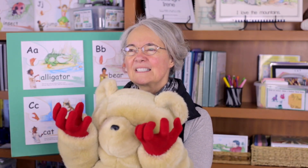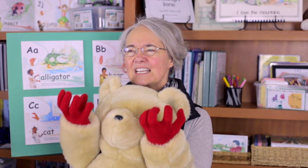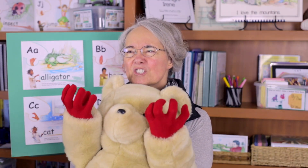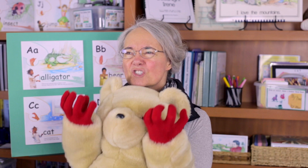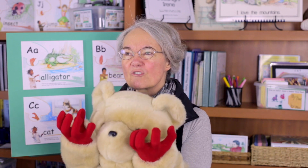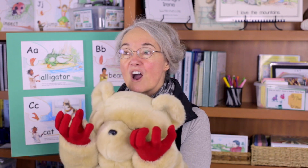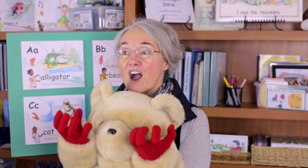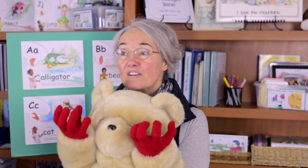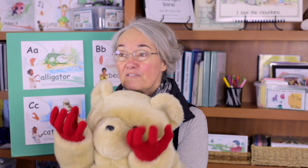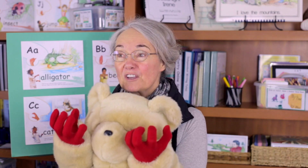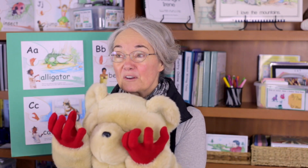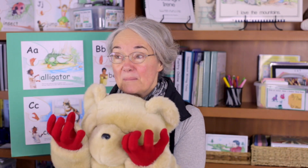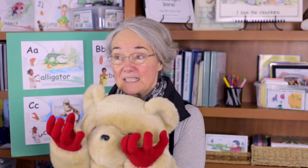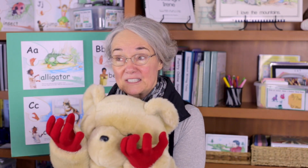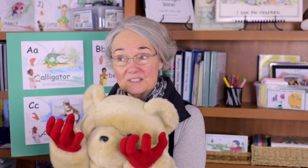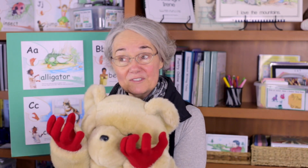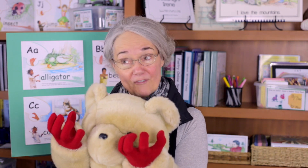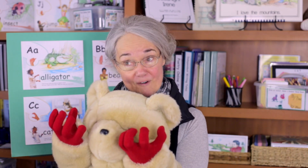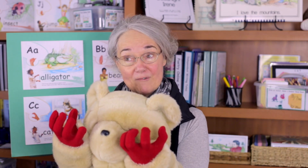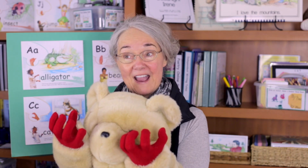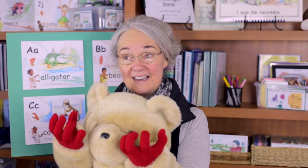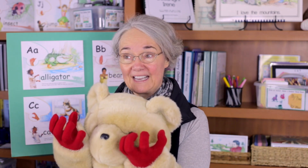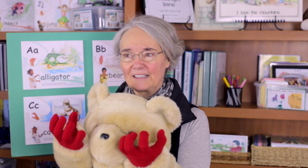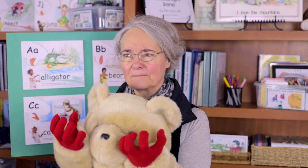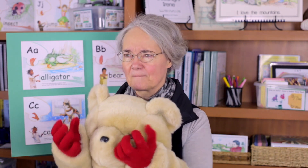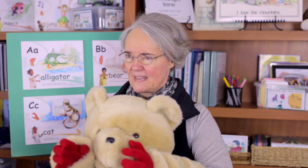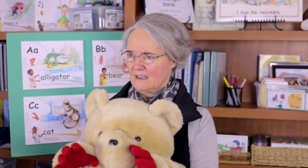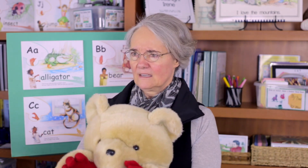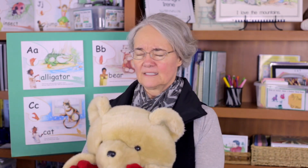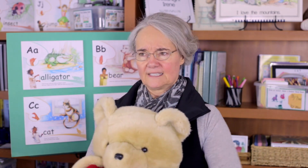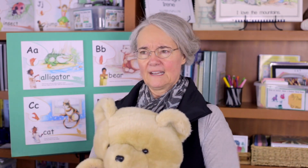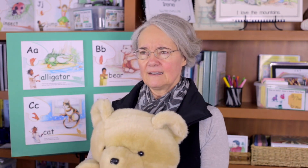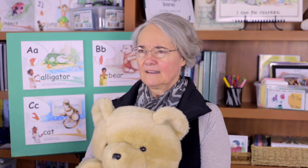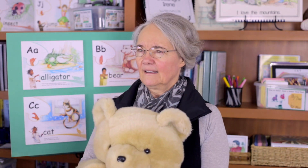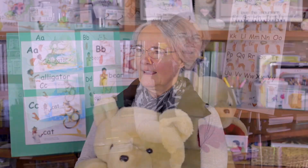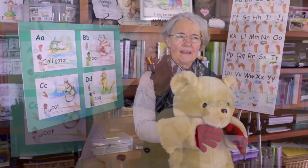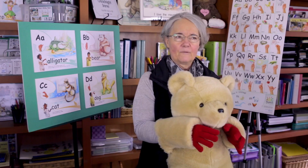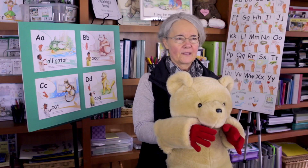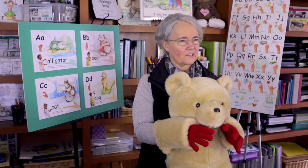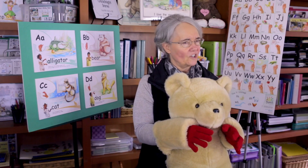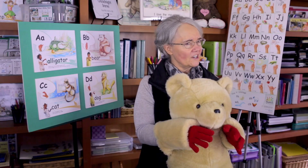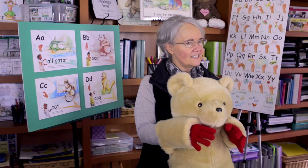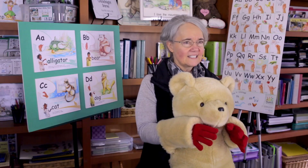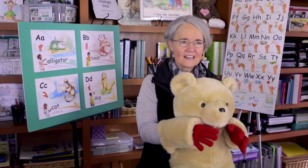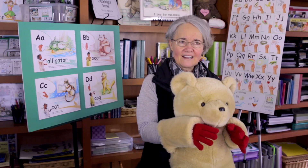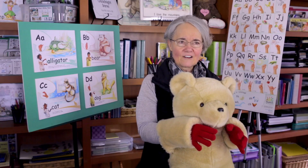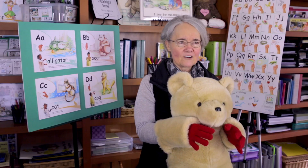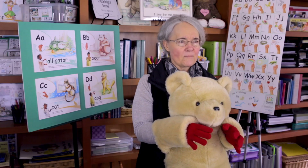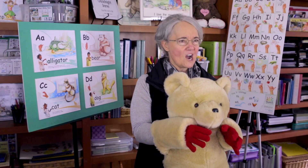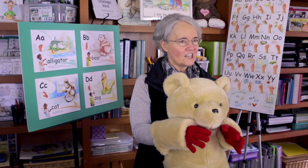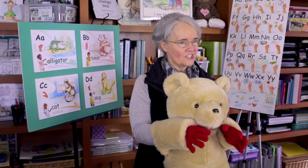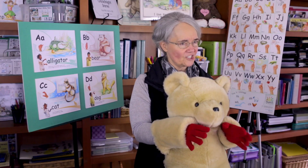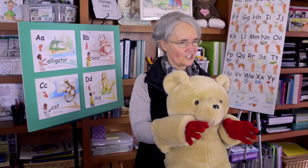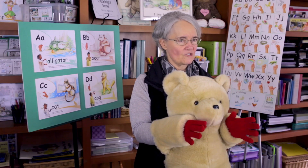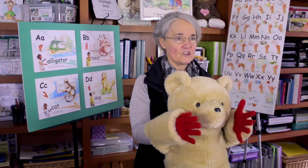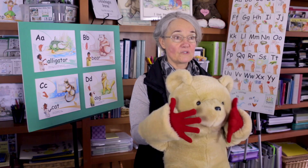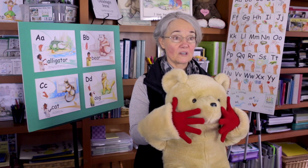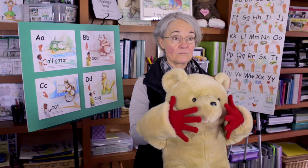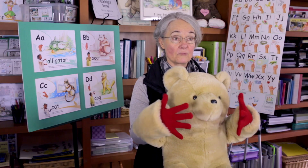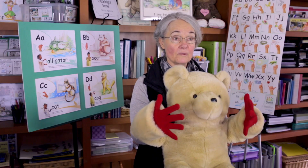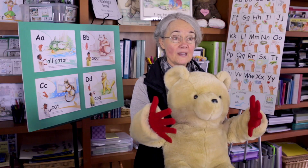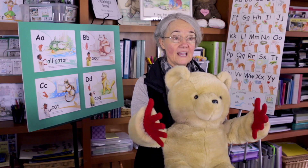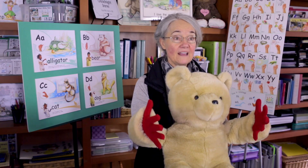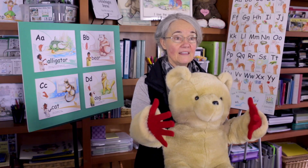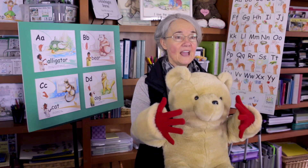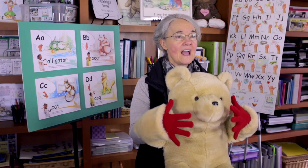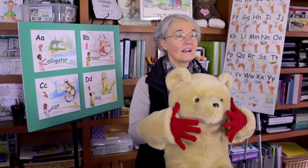We're building strong finger muscles for writing. Sit with good sit and learn posture so you